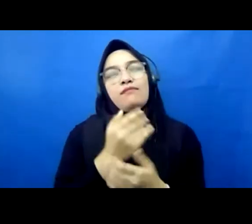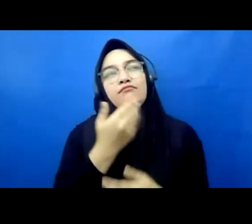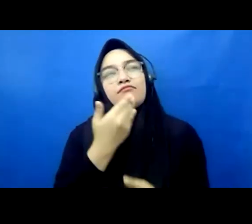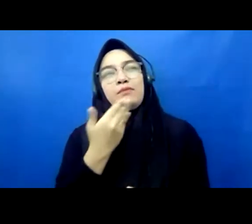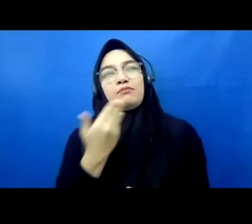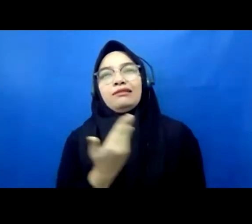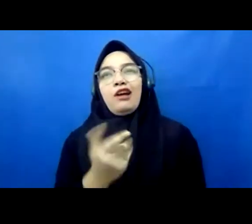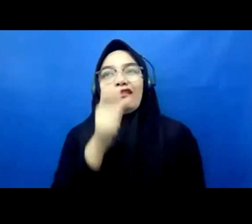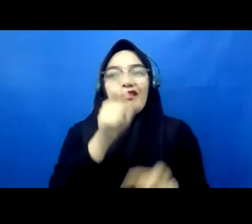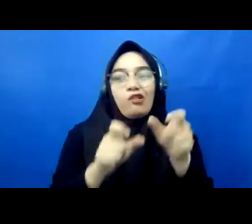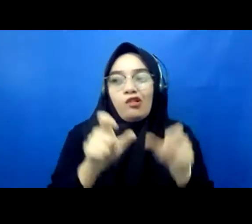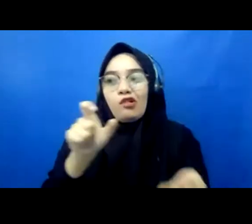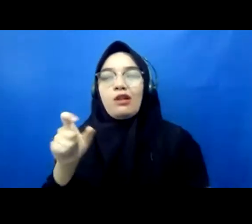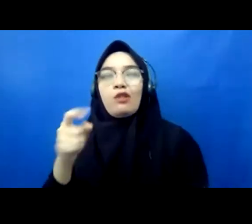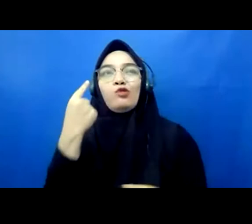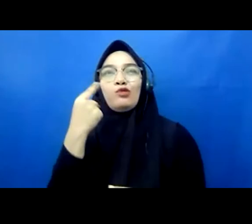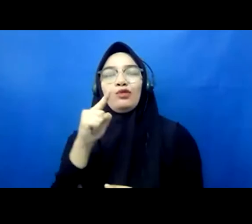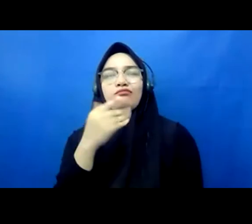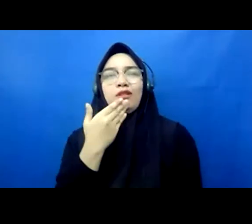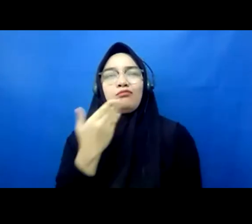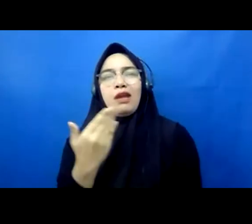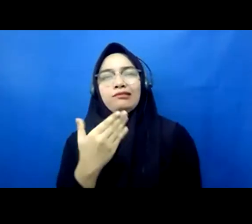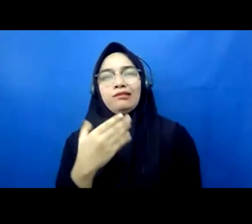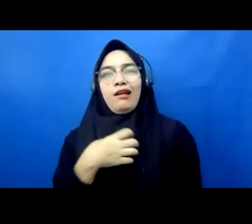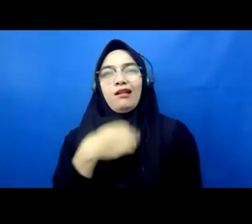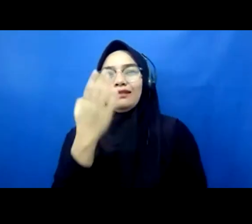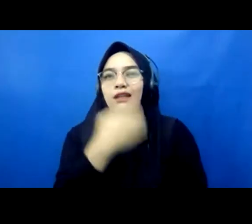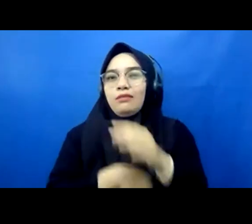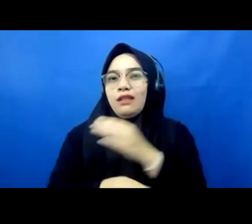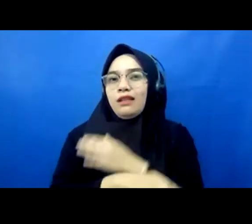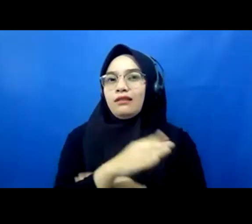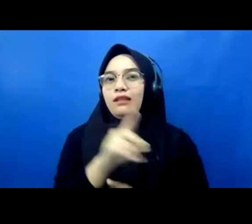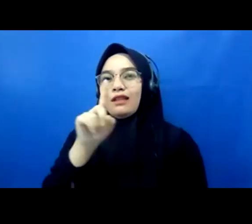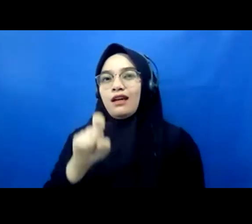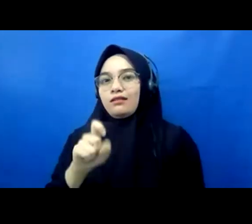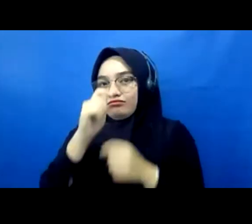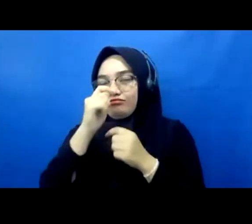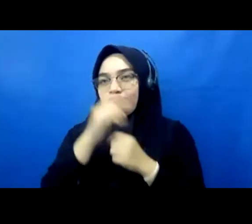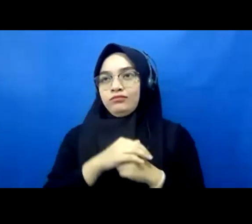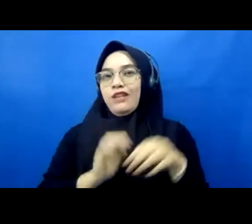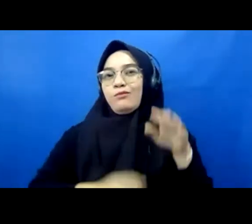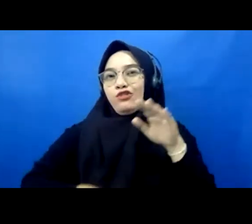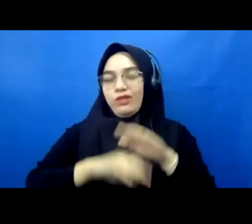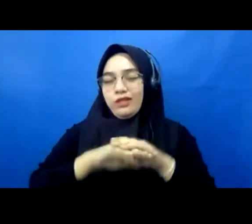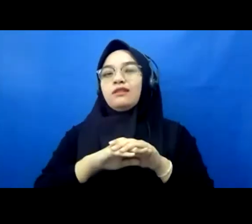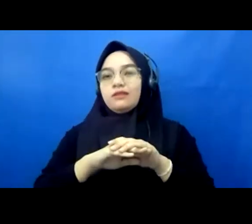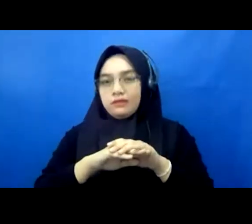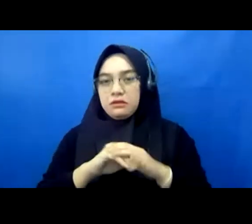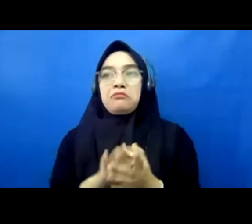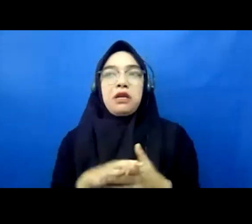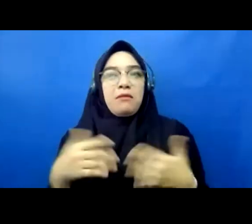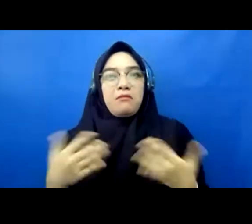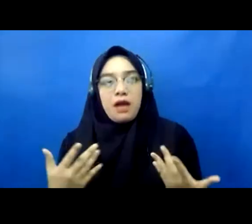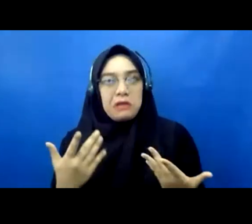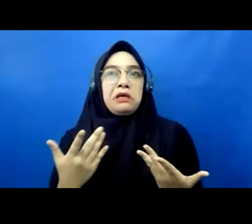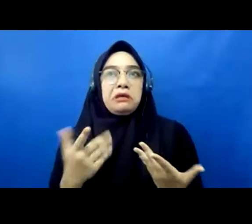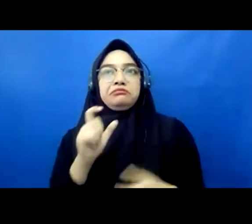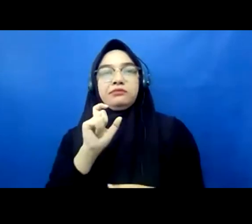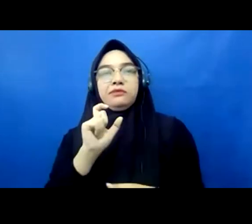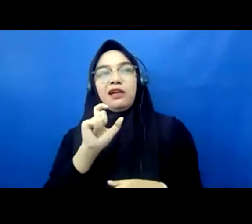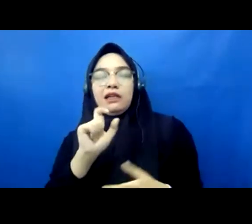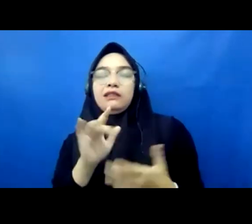disabilities. Our program supports a leading role for persons with disabilities in the design and implementation of the Enabling Master